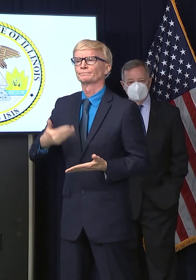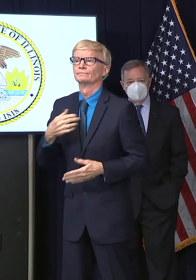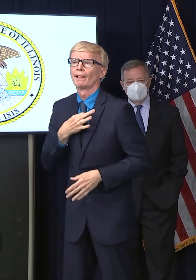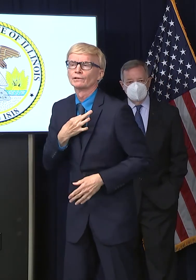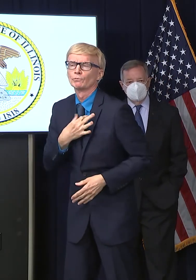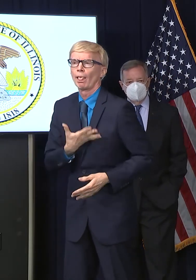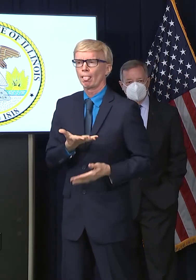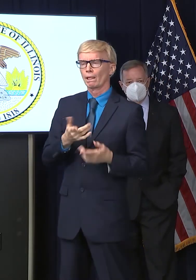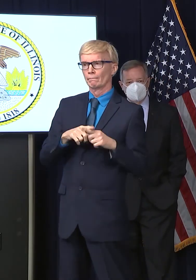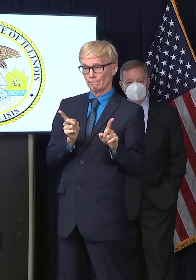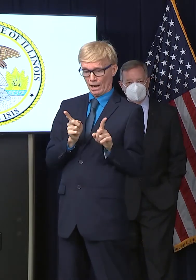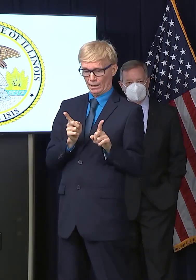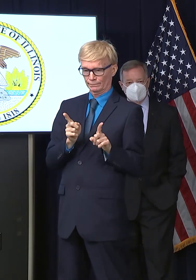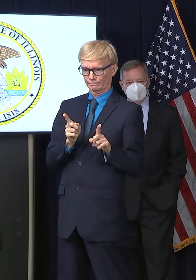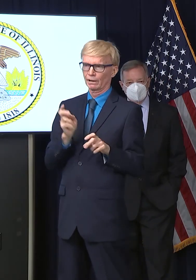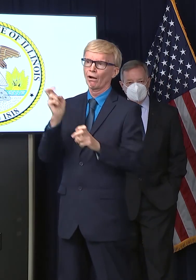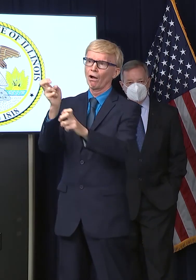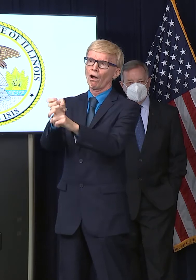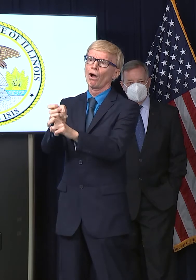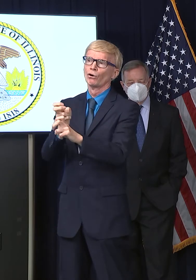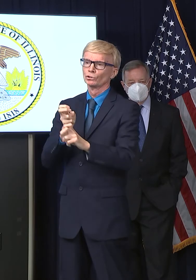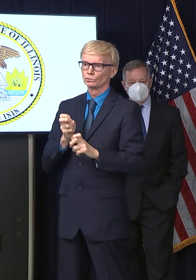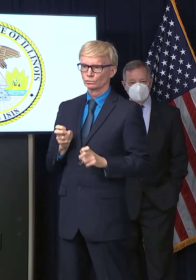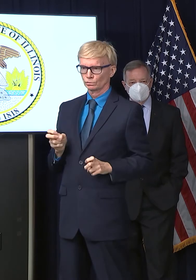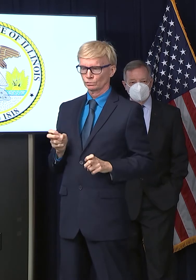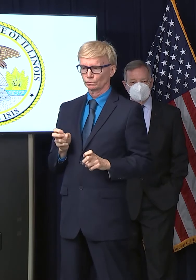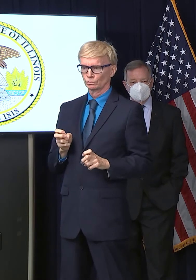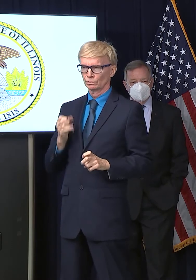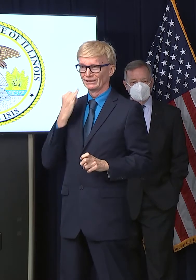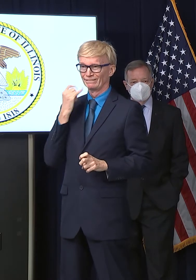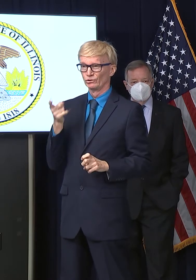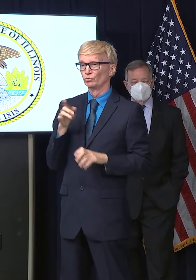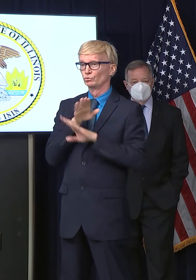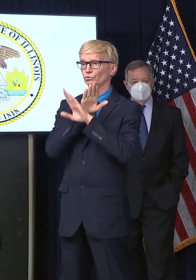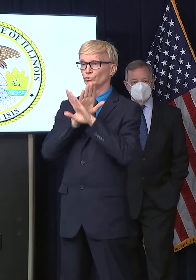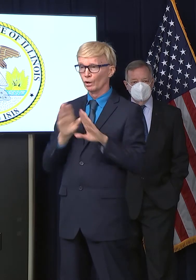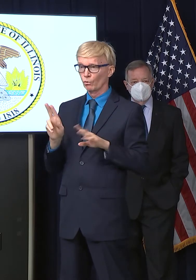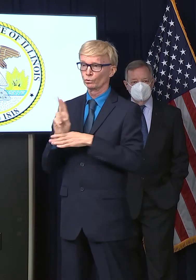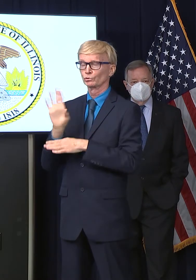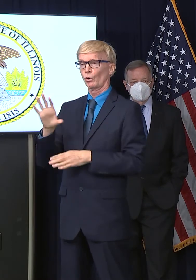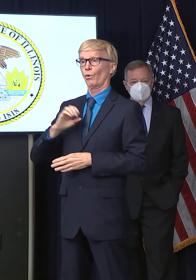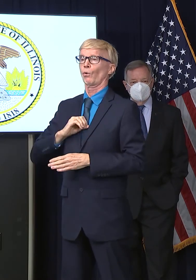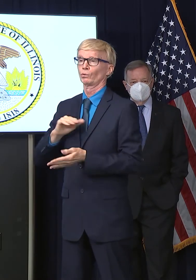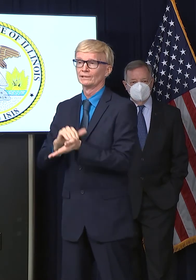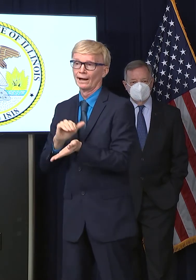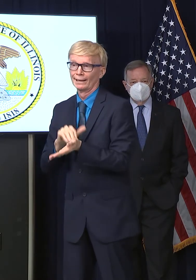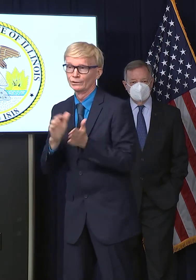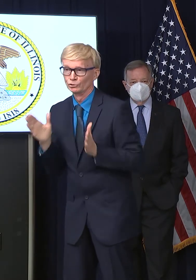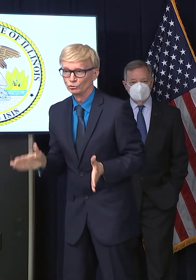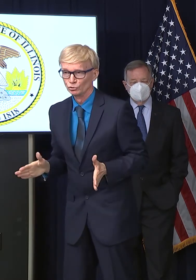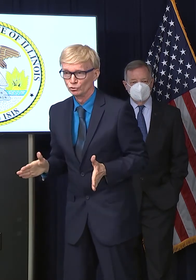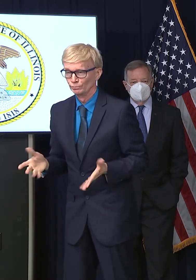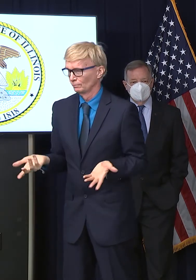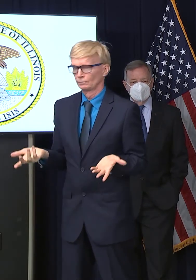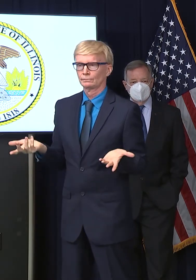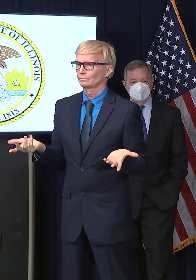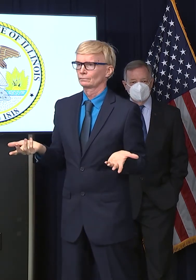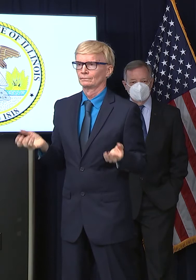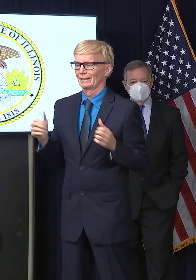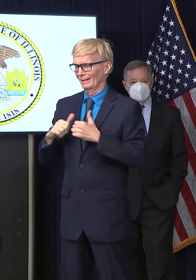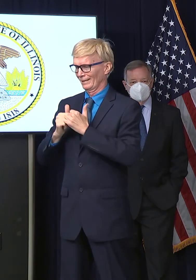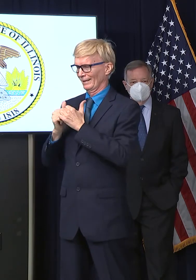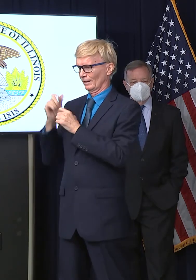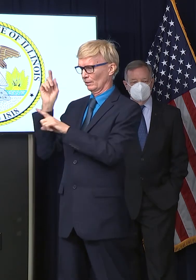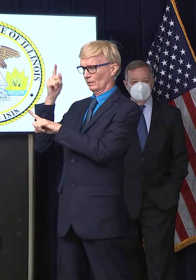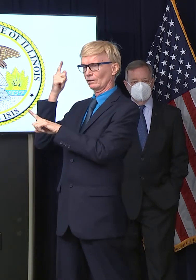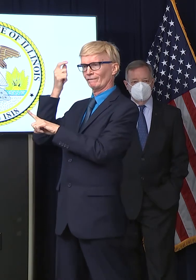can. Now remember, it's very hard if you're not going to your own healthcare provider. There's no way for the federal government